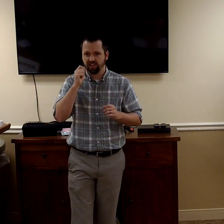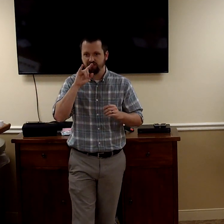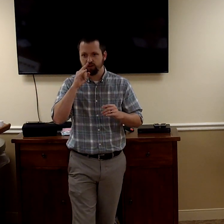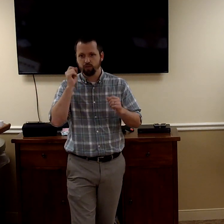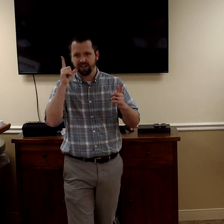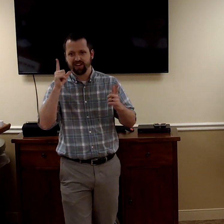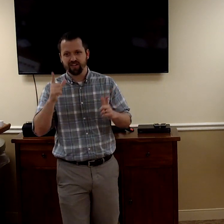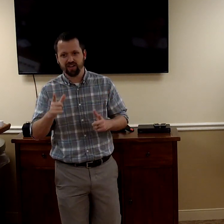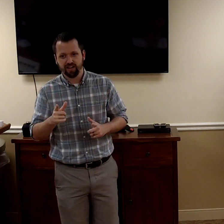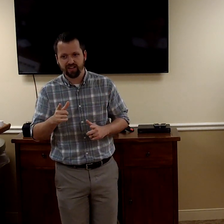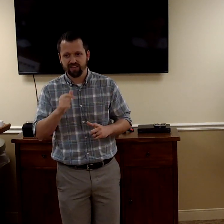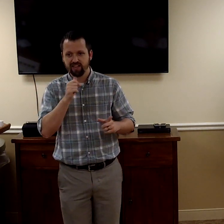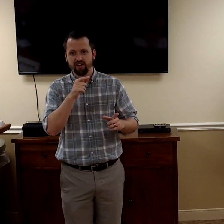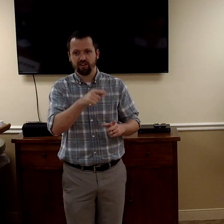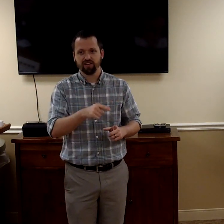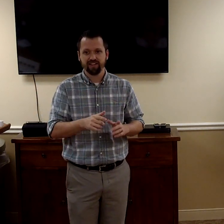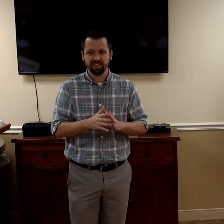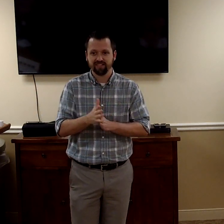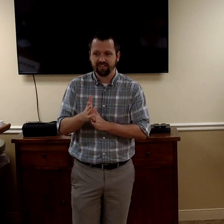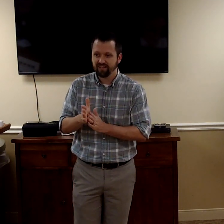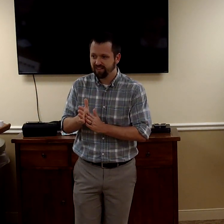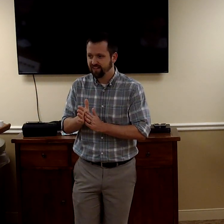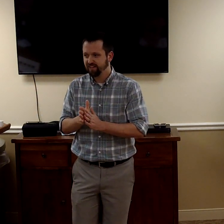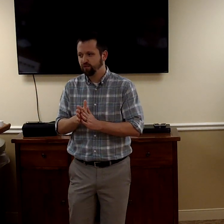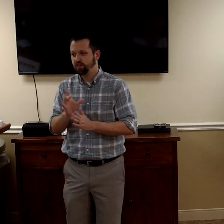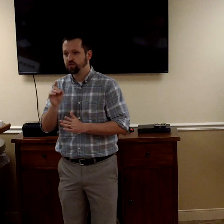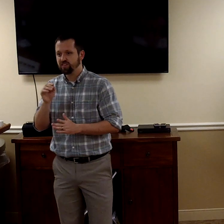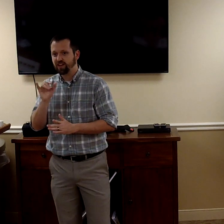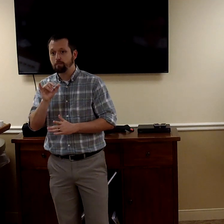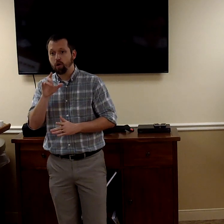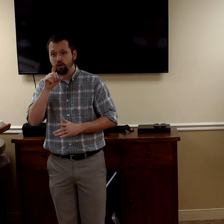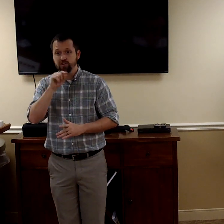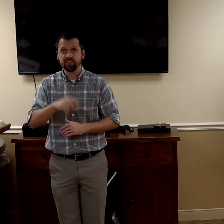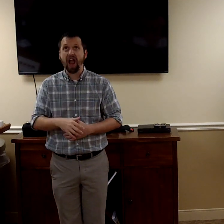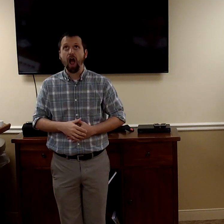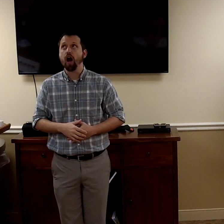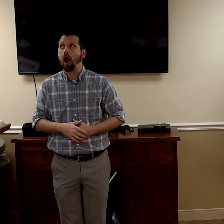kids are awake now. At least not her, because if we do, she's like a bird. She's like,